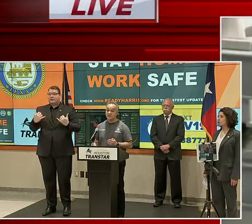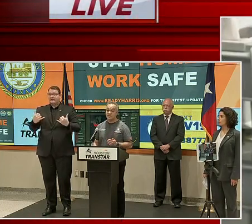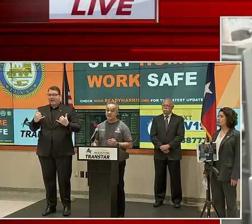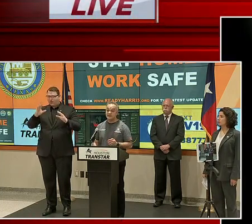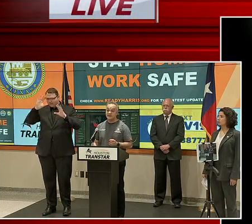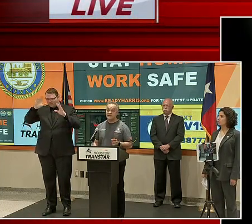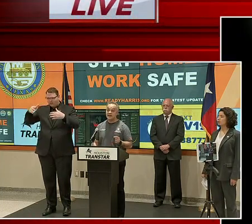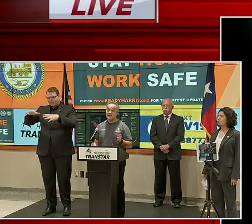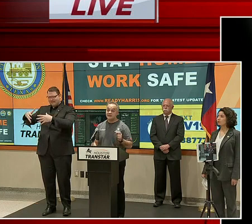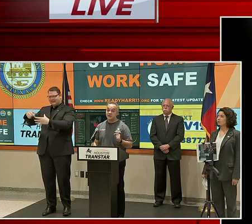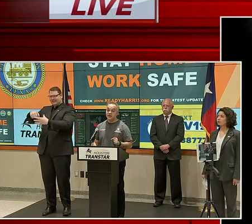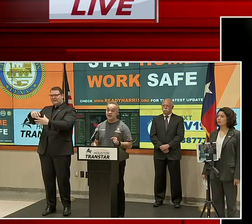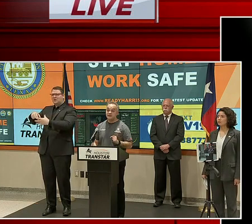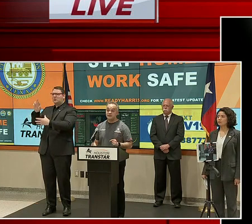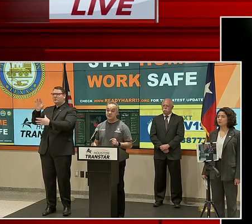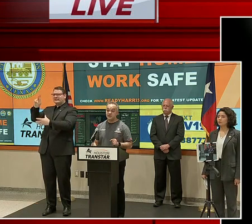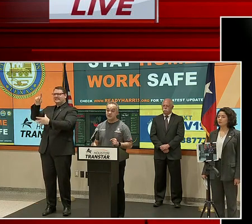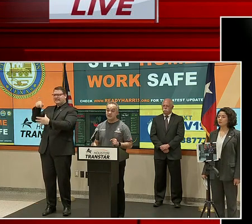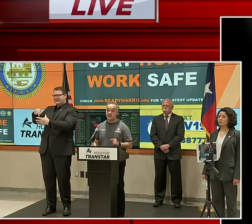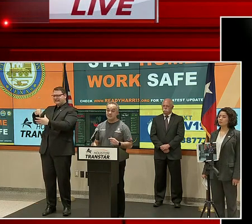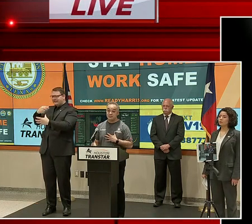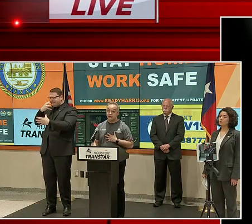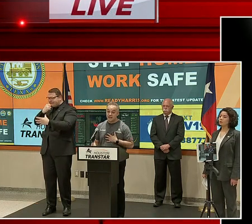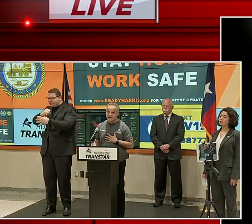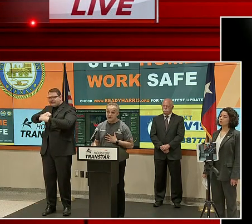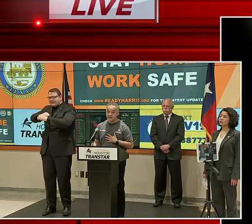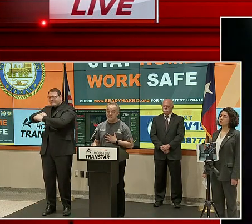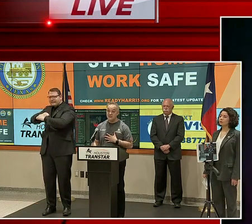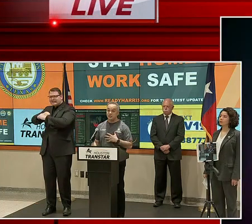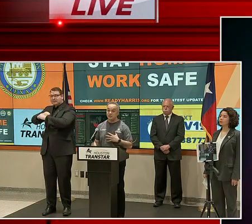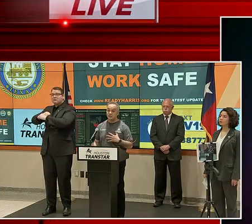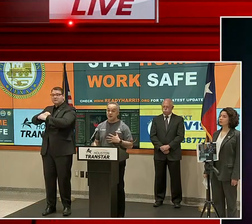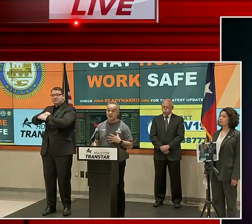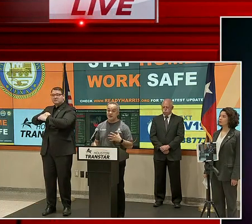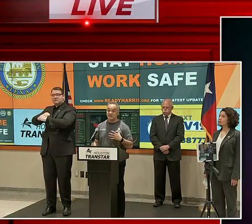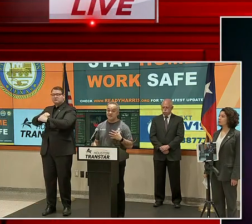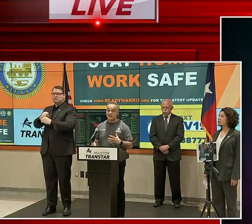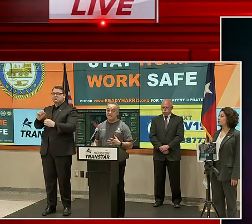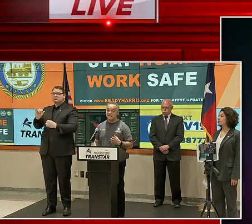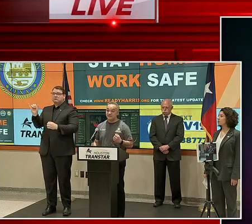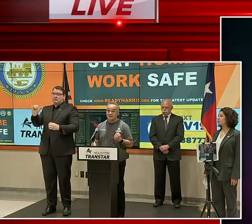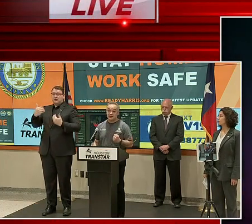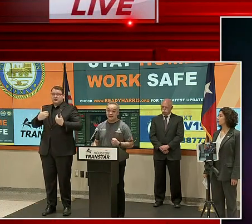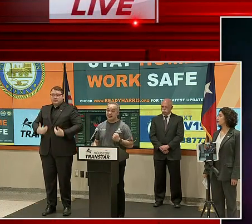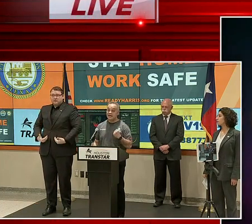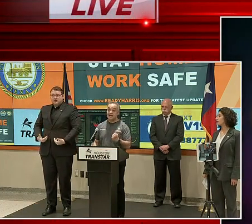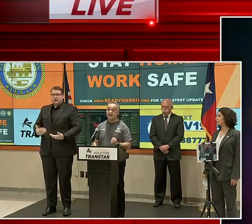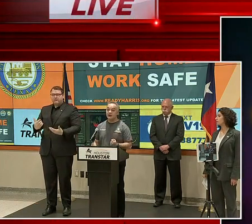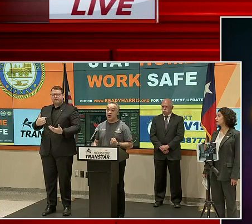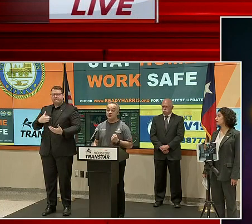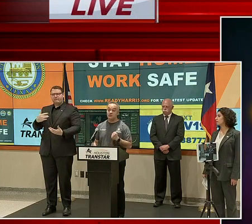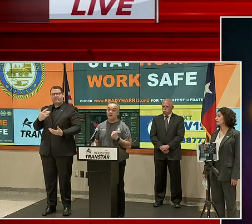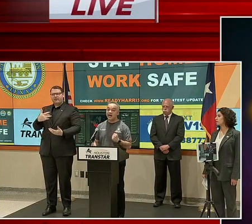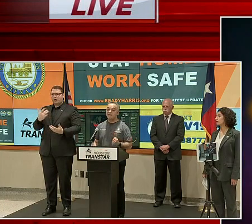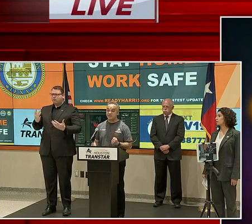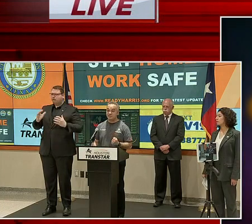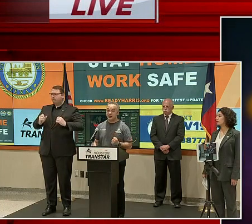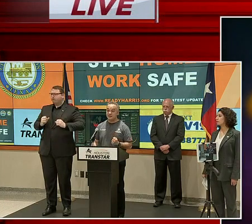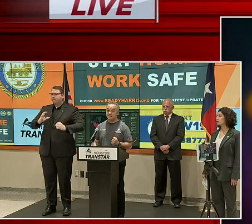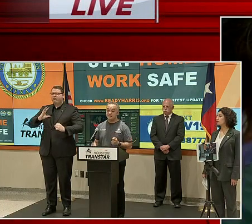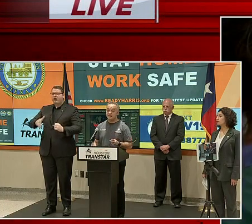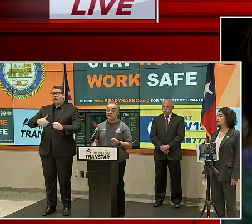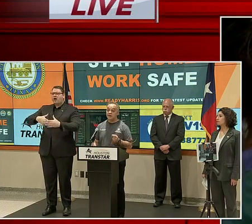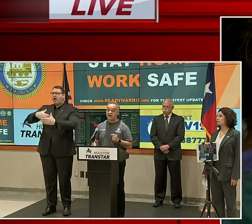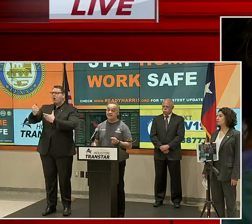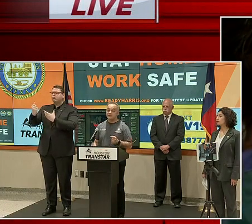most at risk, that there are individuals in our community, people like me, people who are very much feeling like, hey, I can go out and do